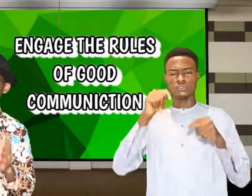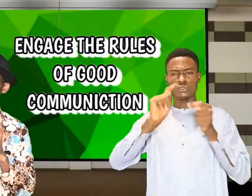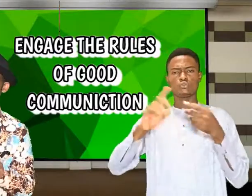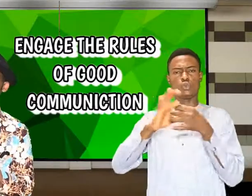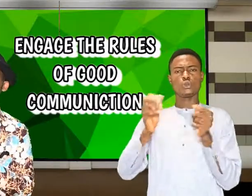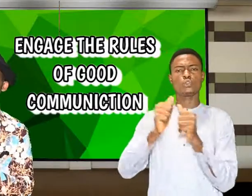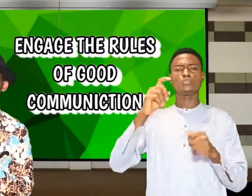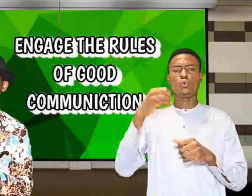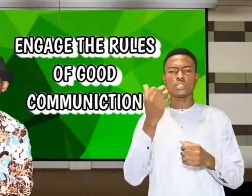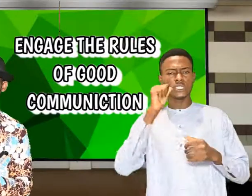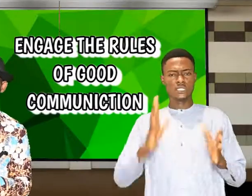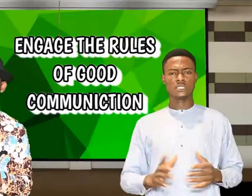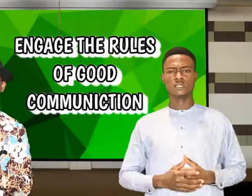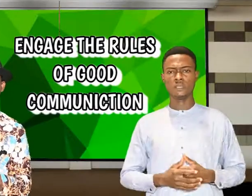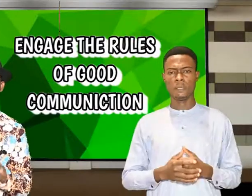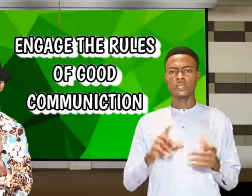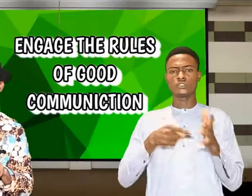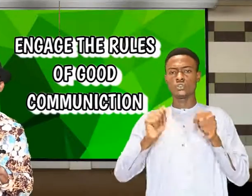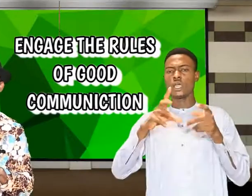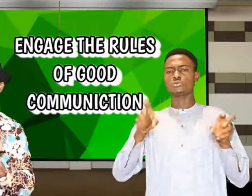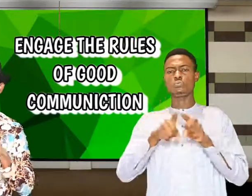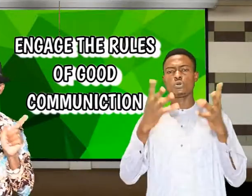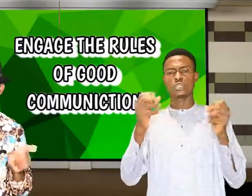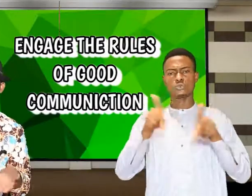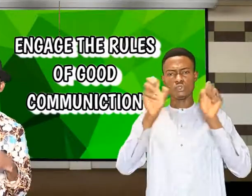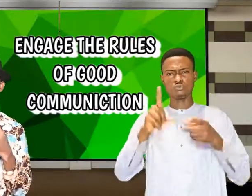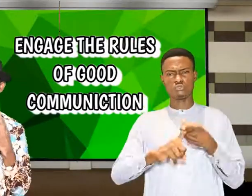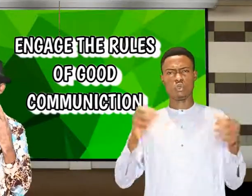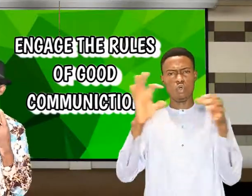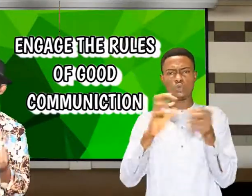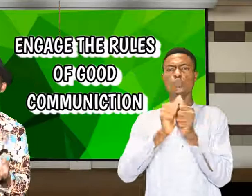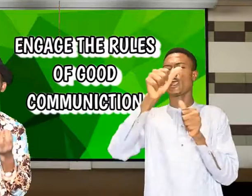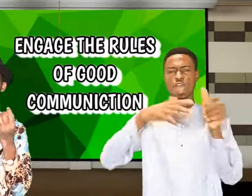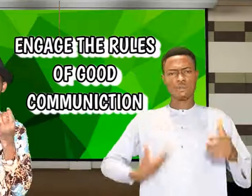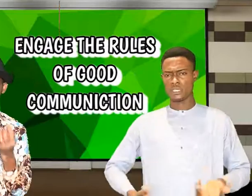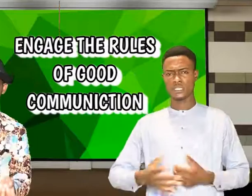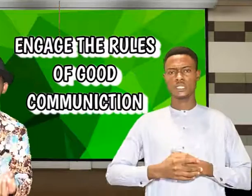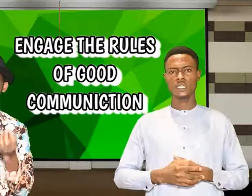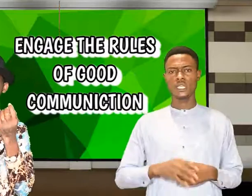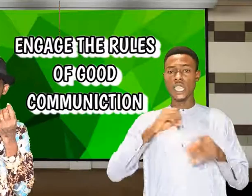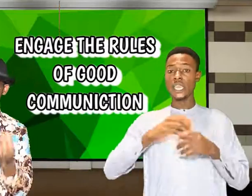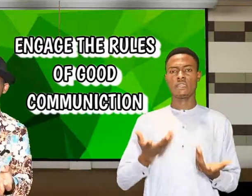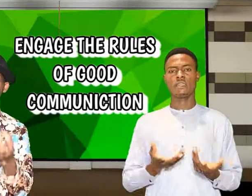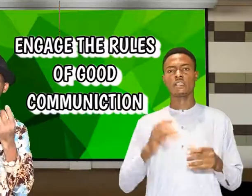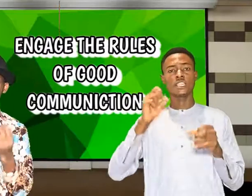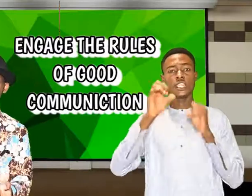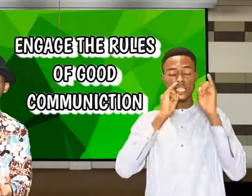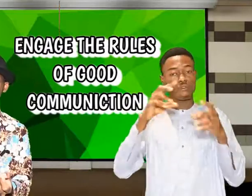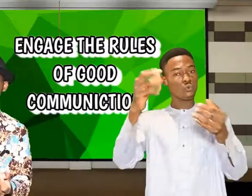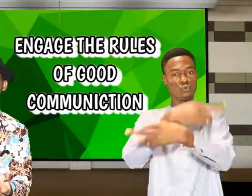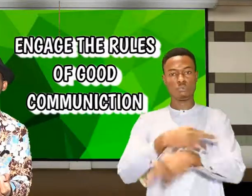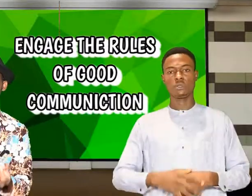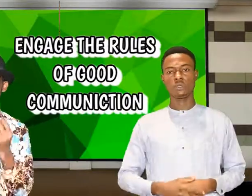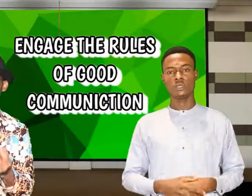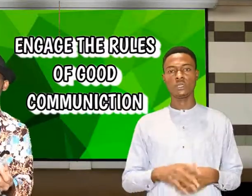other gender. It doesn't usually help. Try as much as possible to connect with every person in the interview